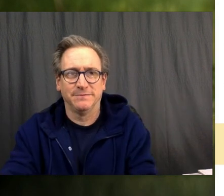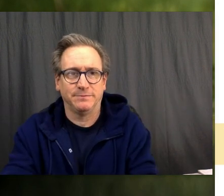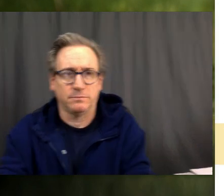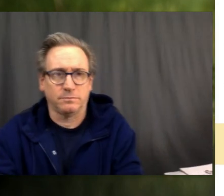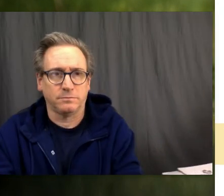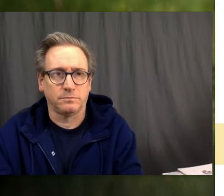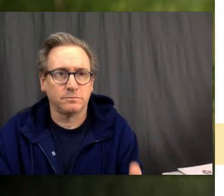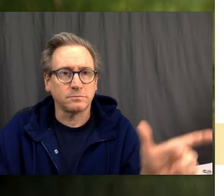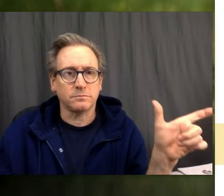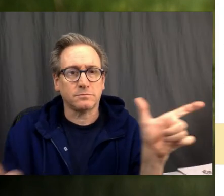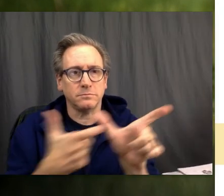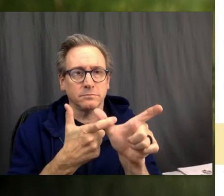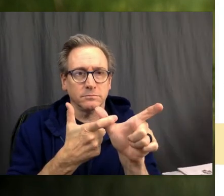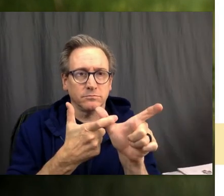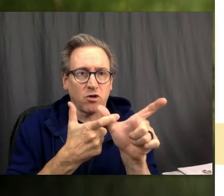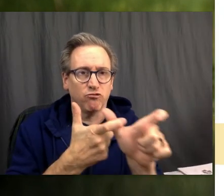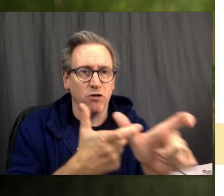these,